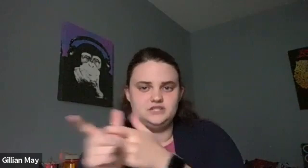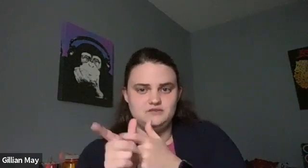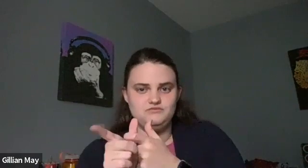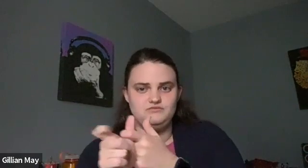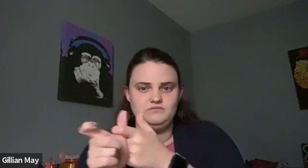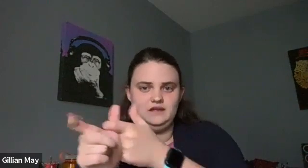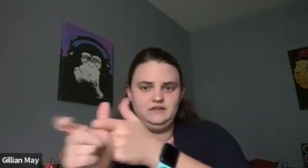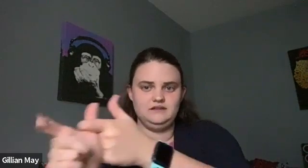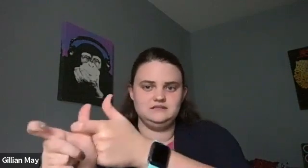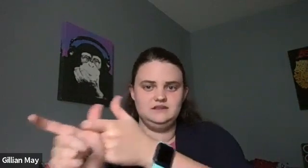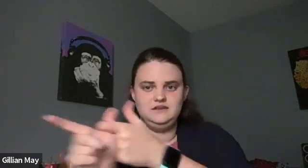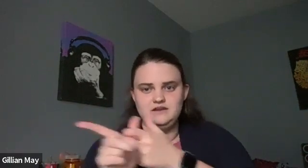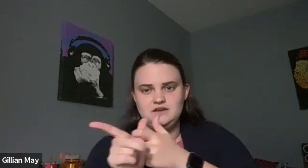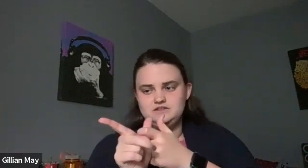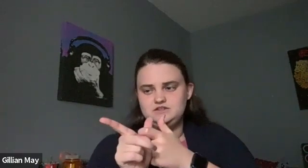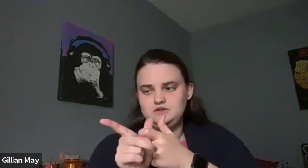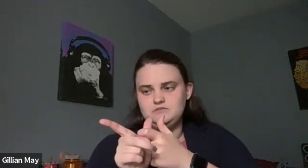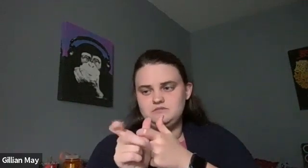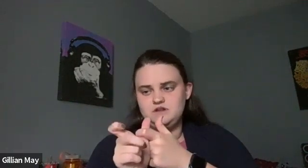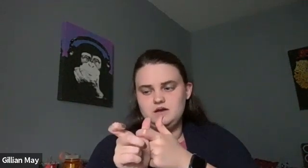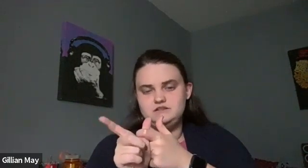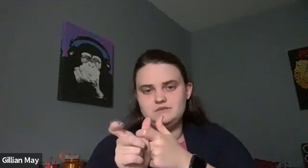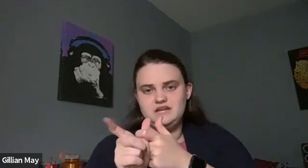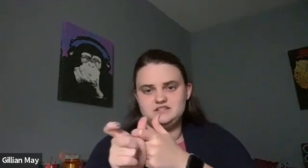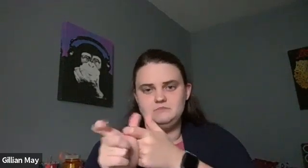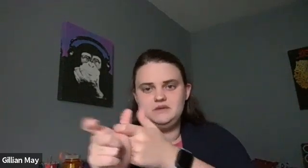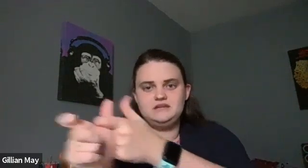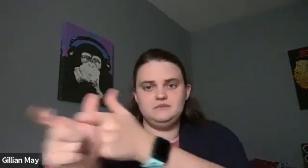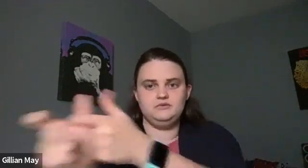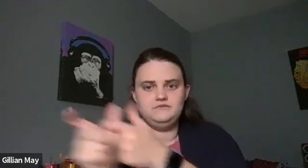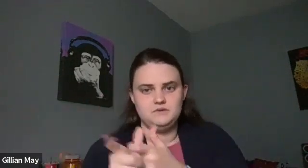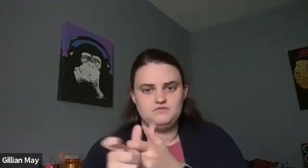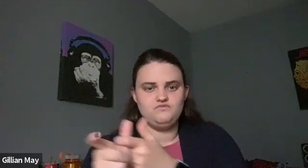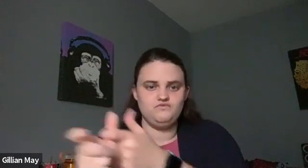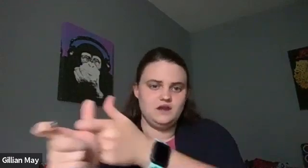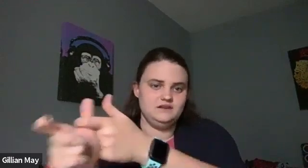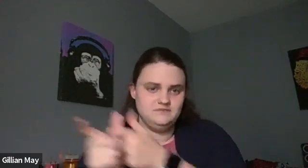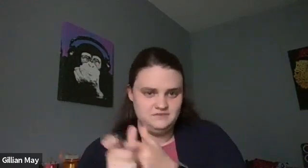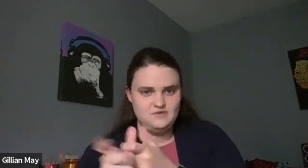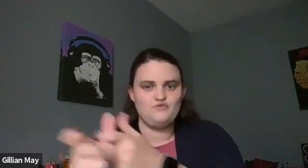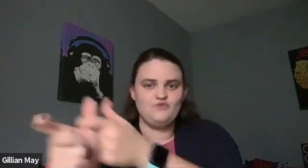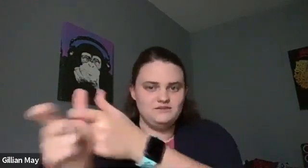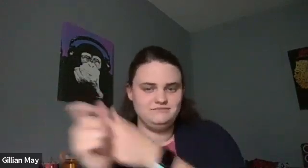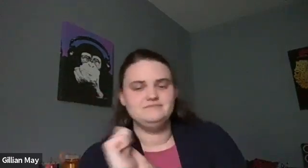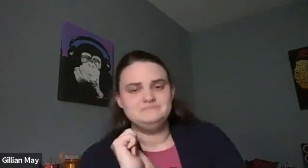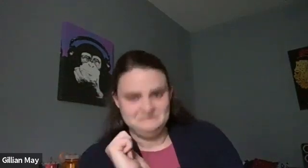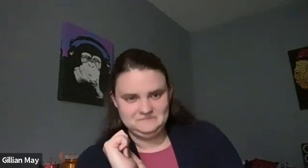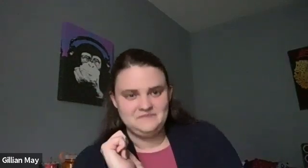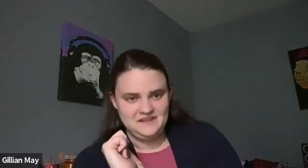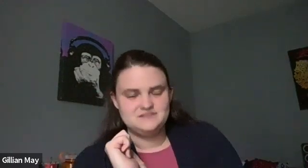it like this. So your dominant hand's going to bend and pull it forward. Run, run. It's a